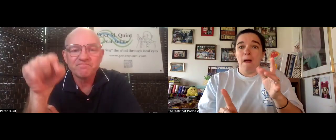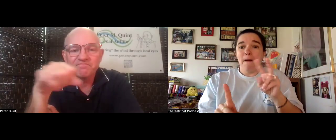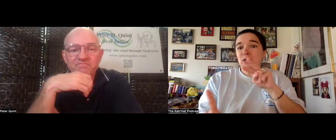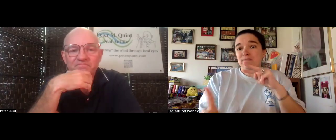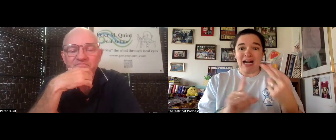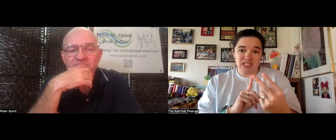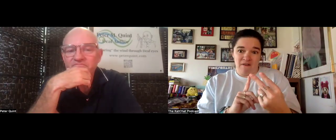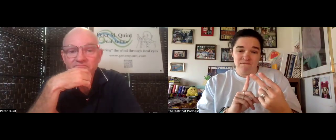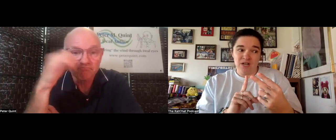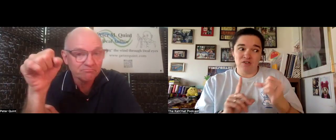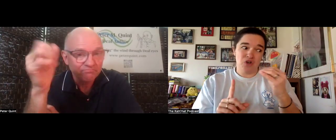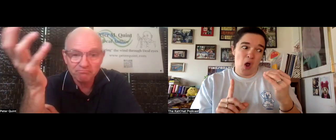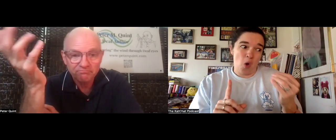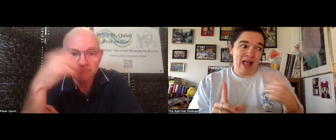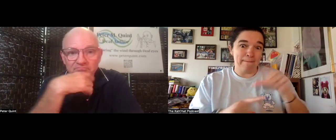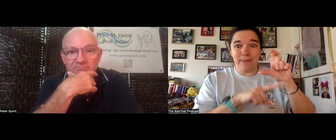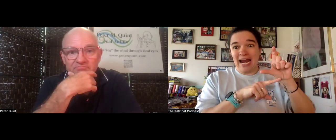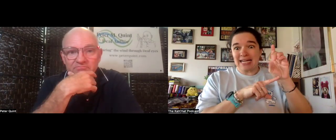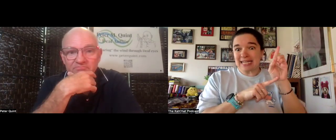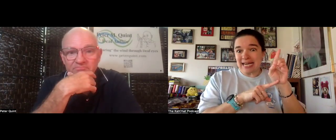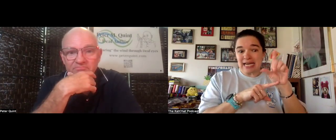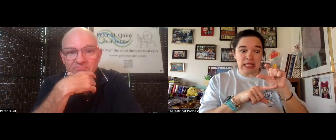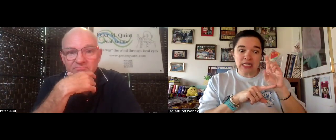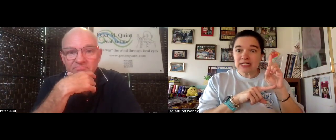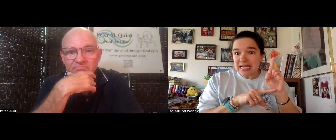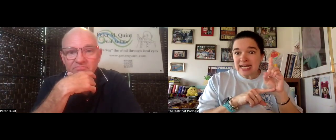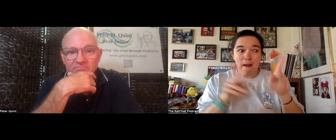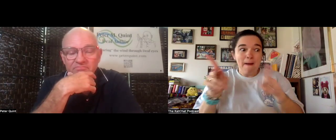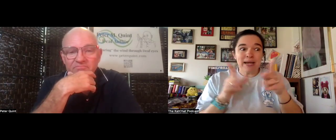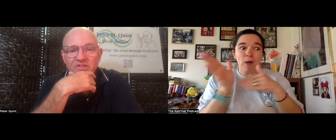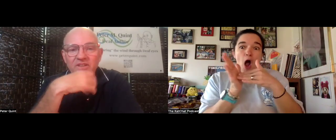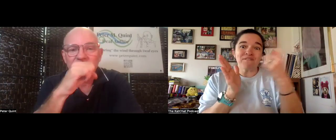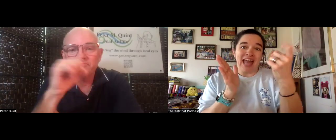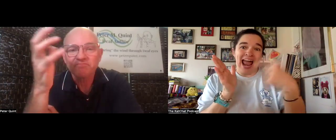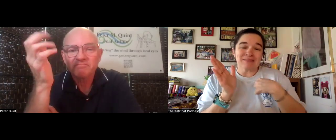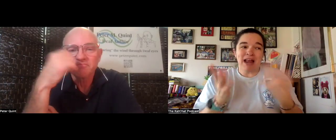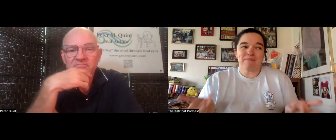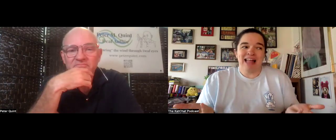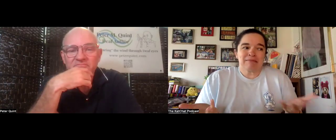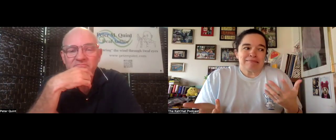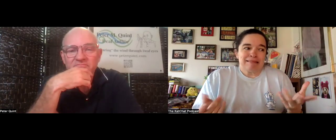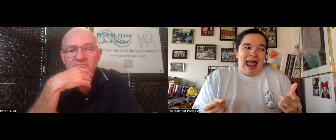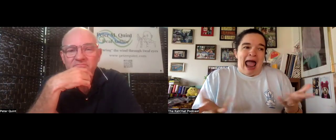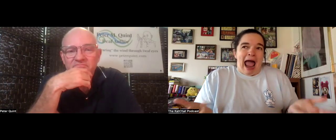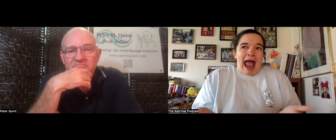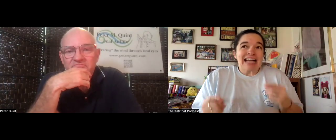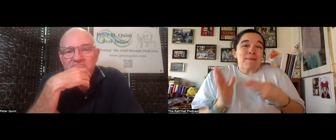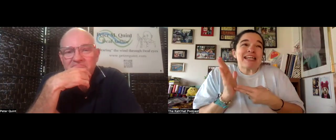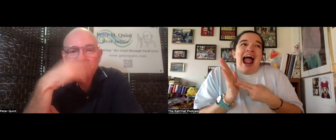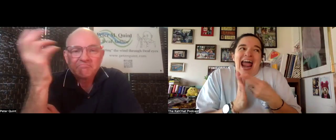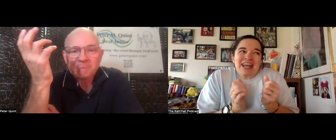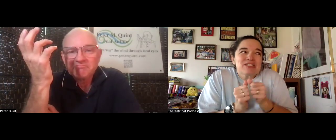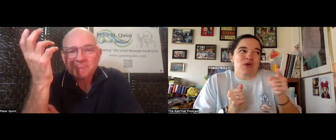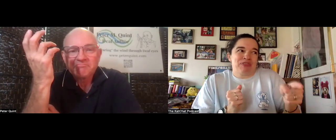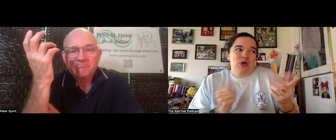own perspective. So, like big D, little D, people Right. often ask me, I'm like, to